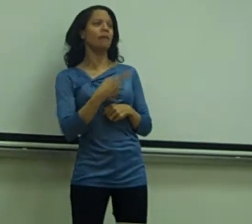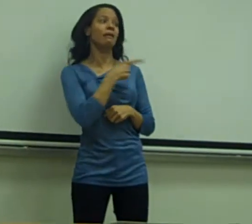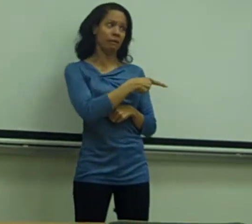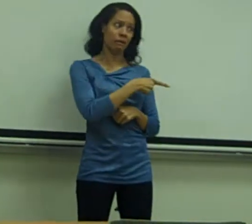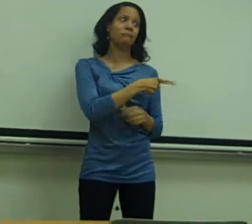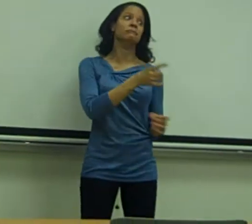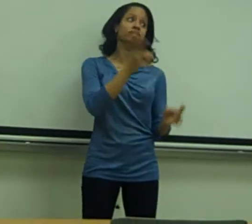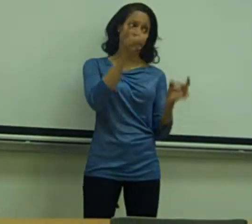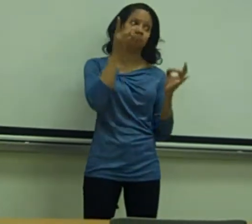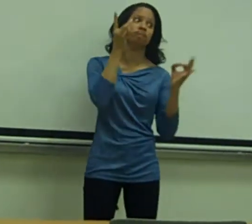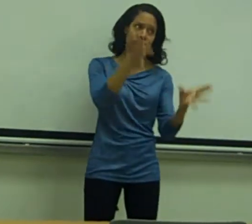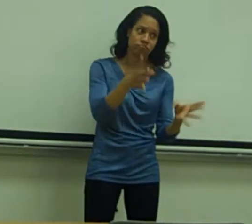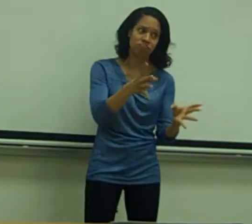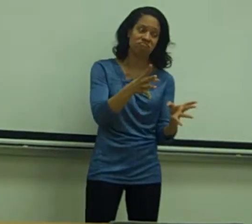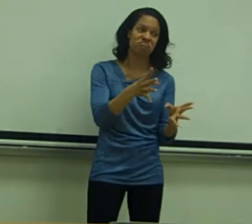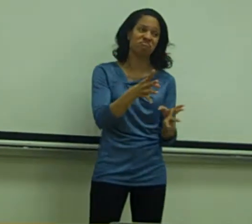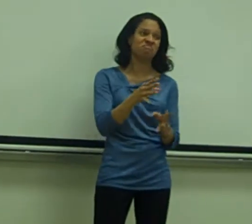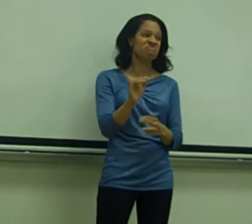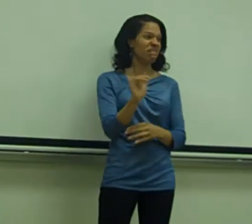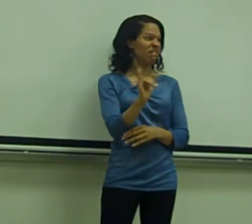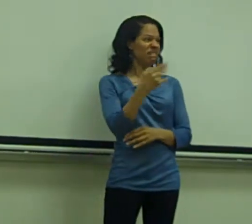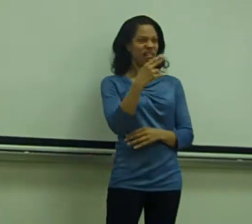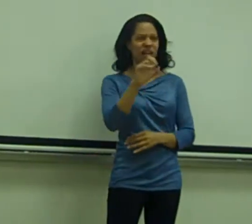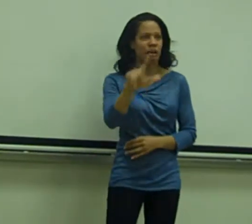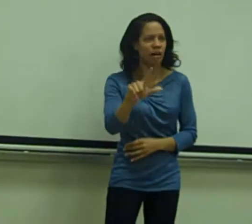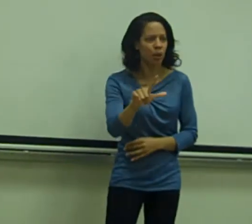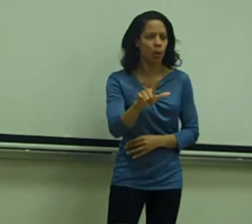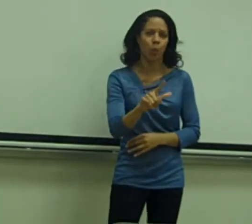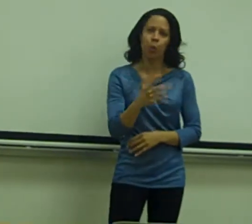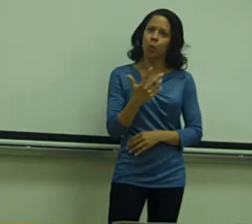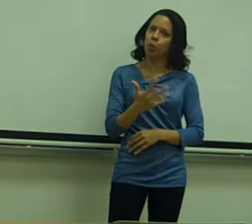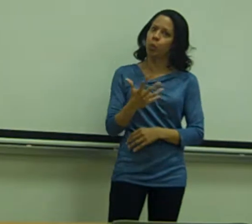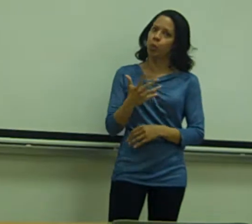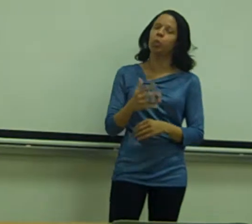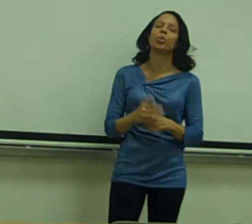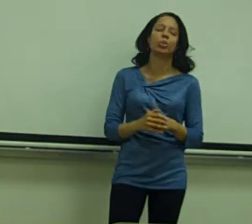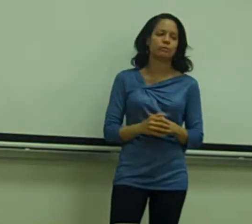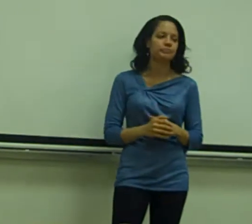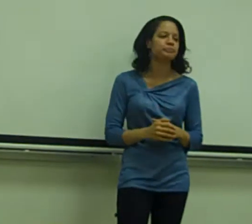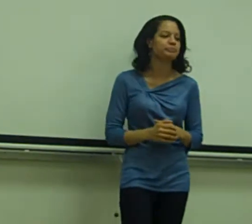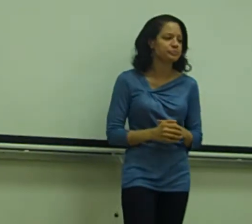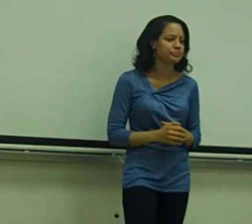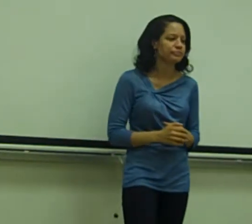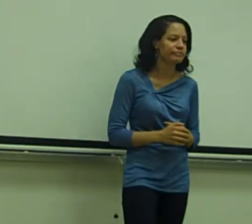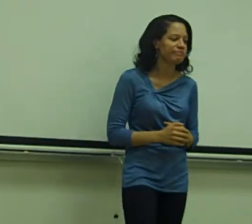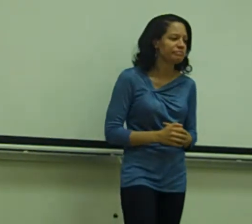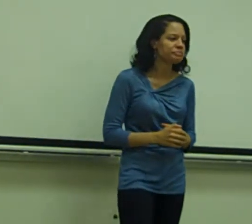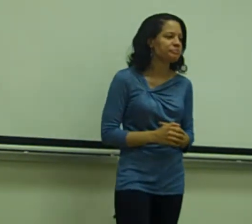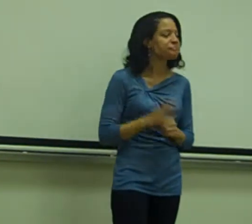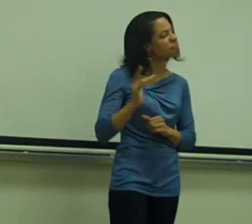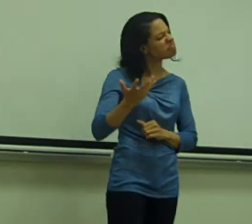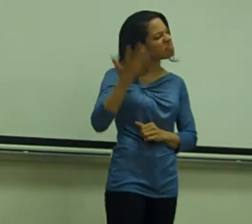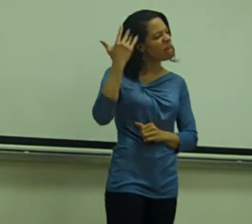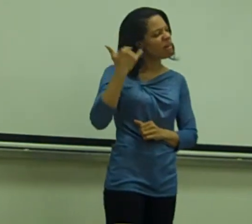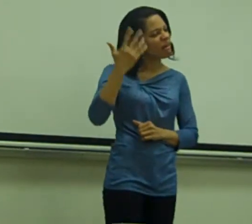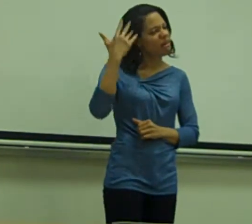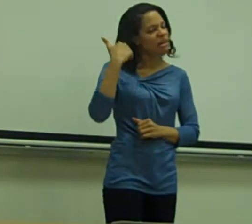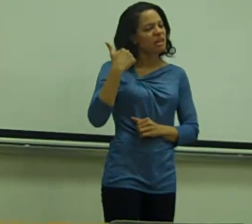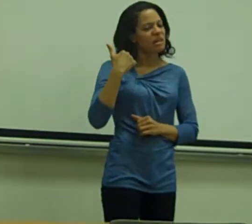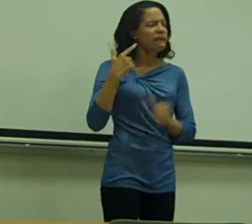gives you. My first experience with anxiety attacks, or panic attacks, however you want to put them, was